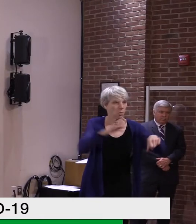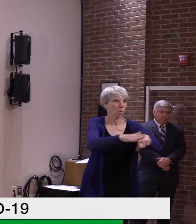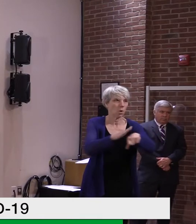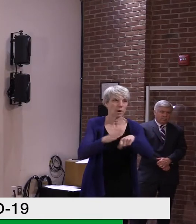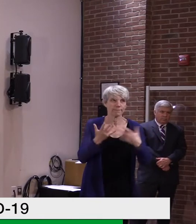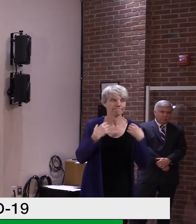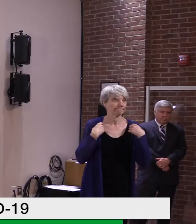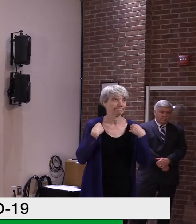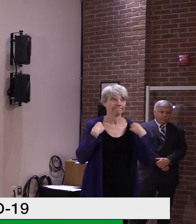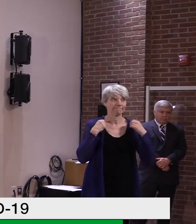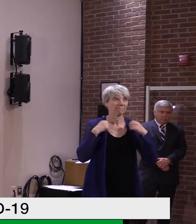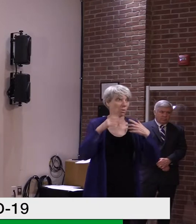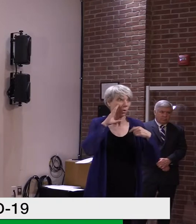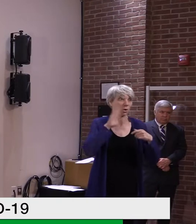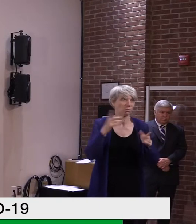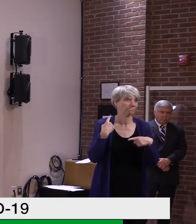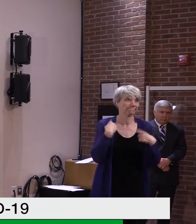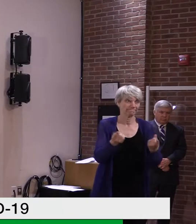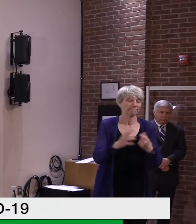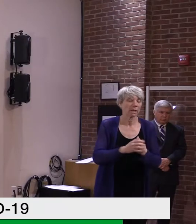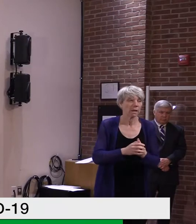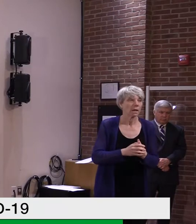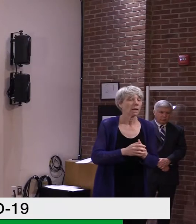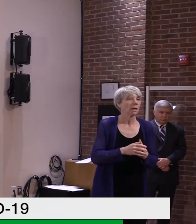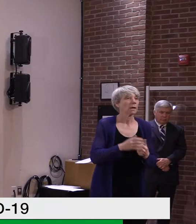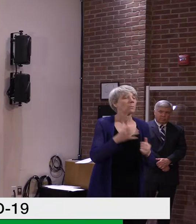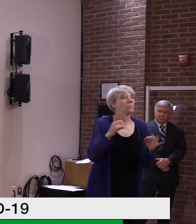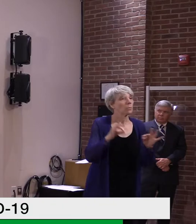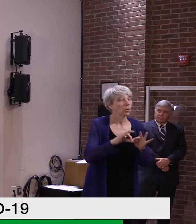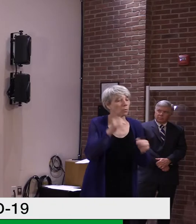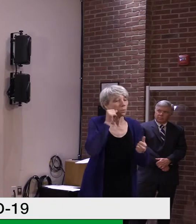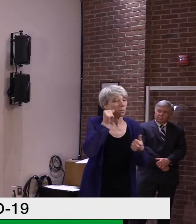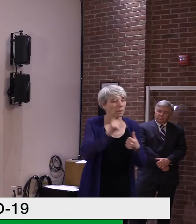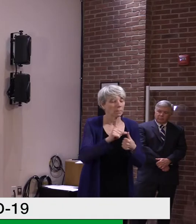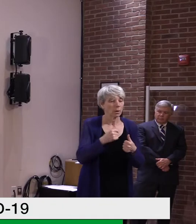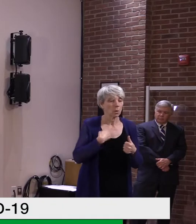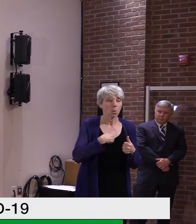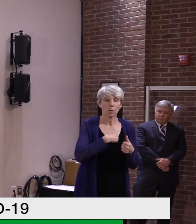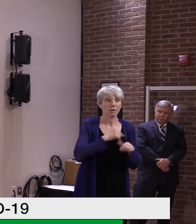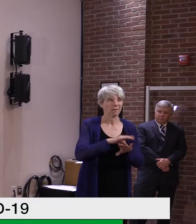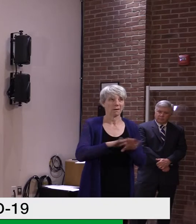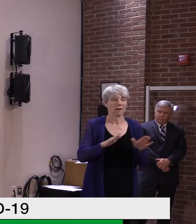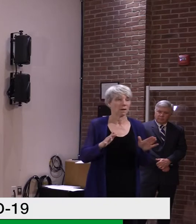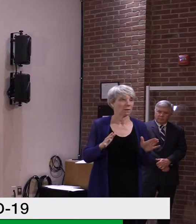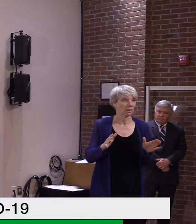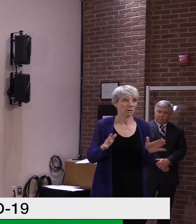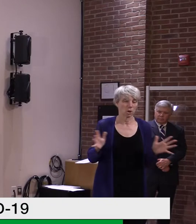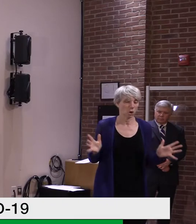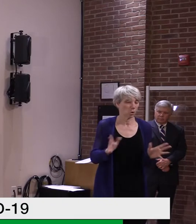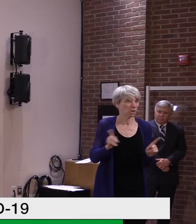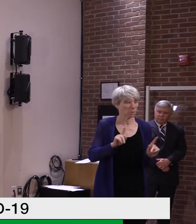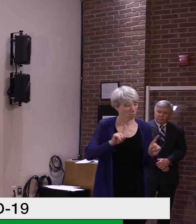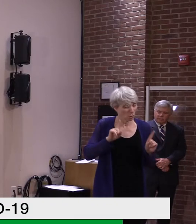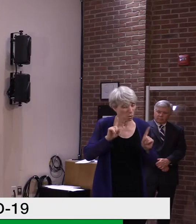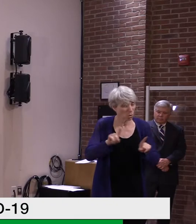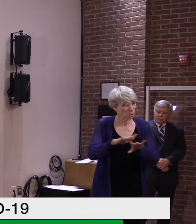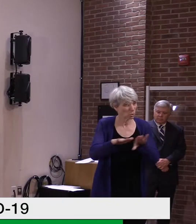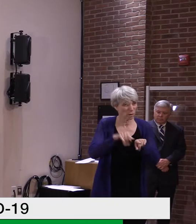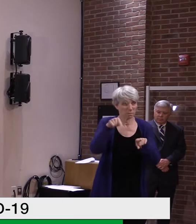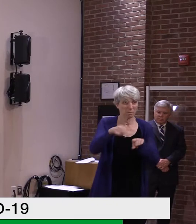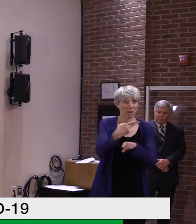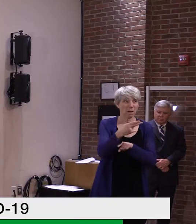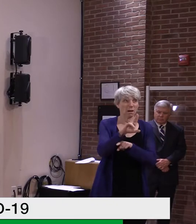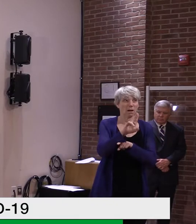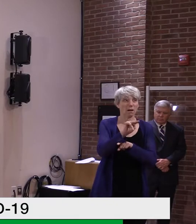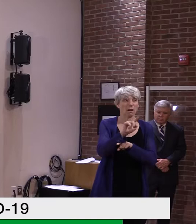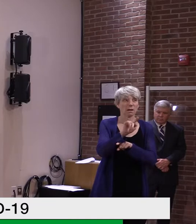So important to note that we're not endorsing going to Huntington Gorge to swim. But I will check